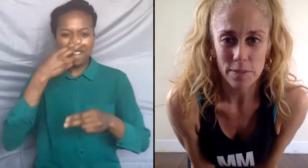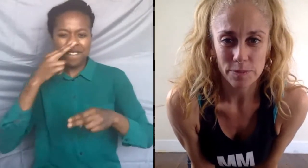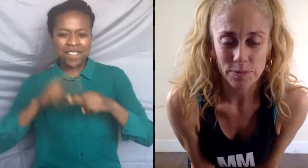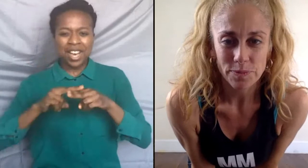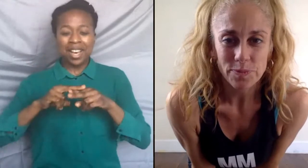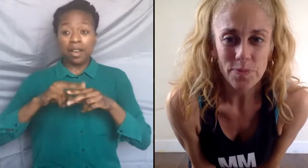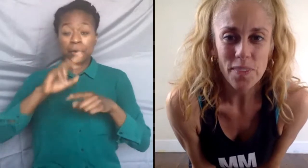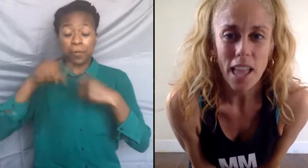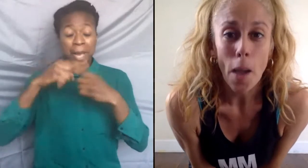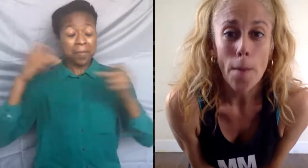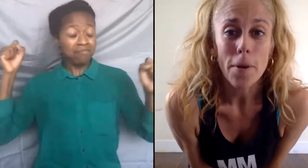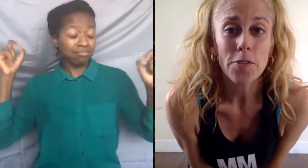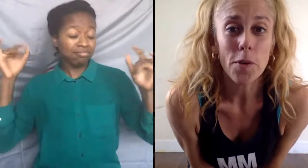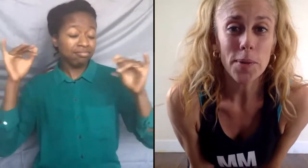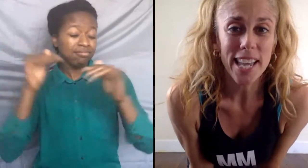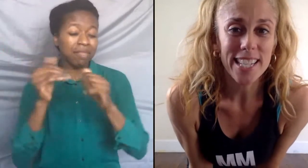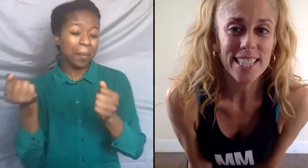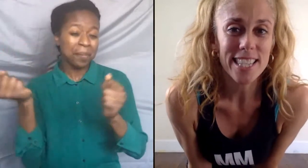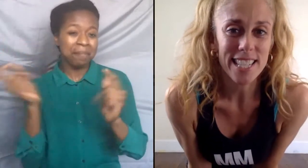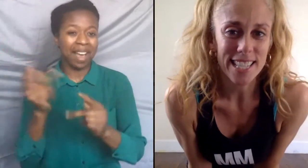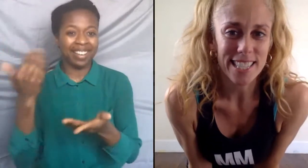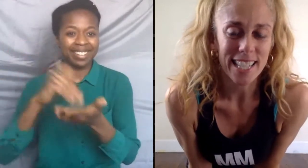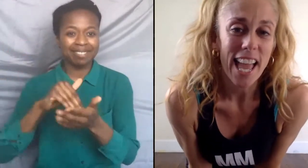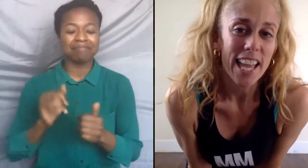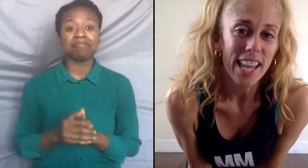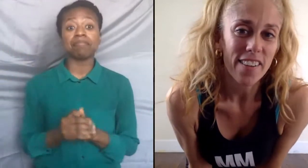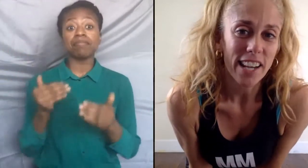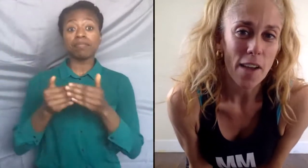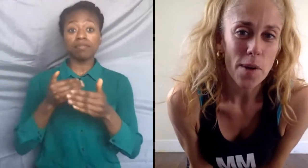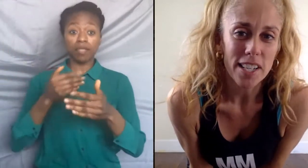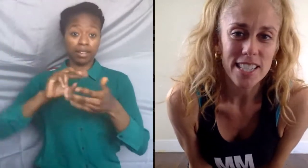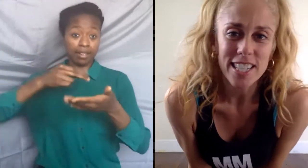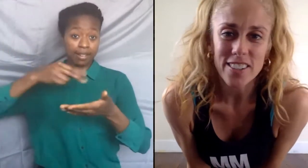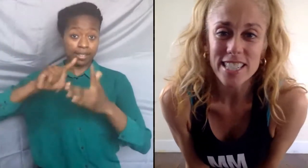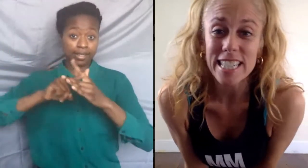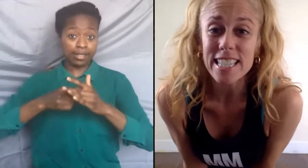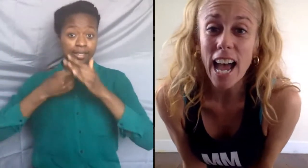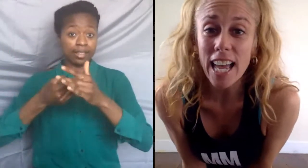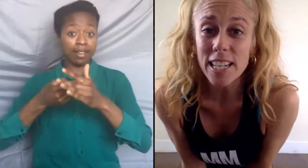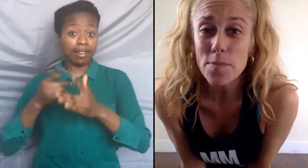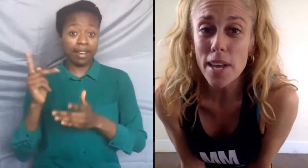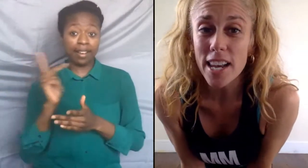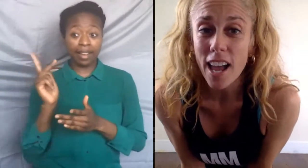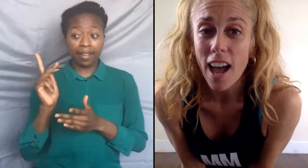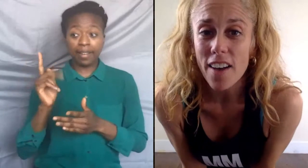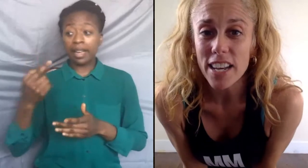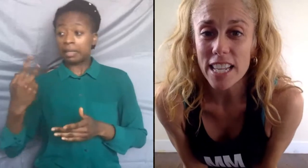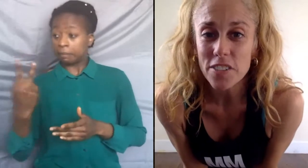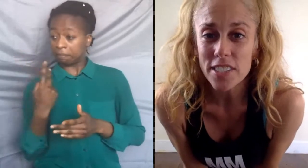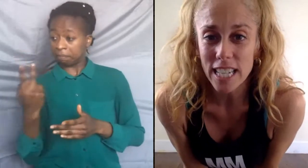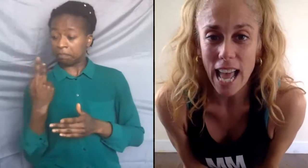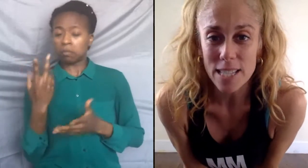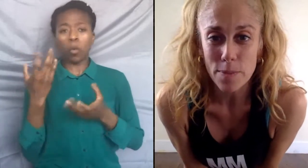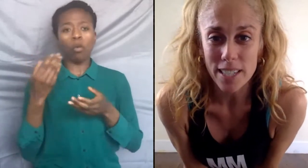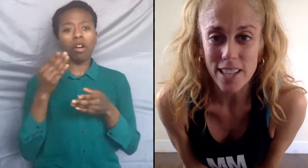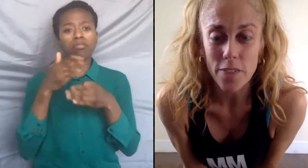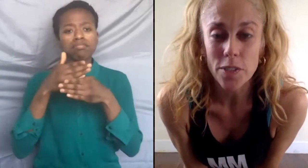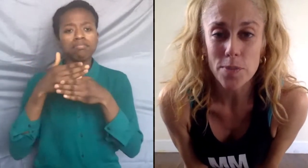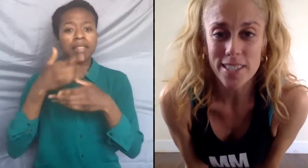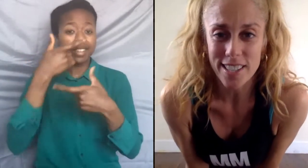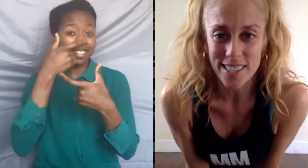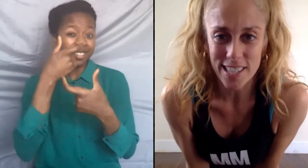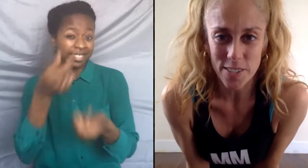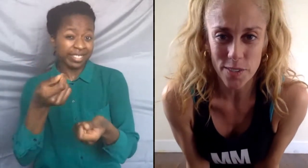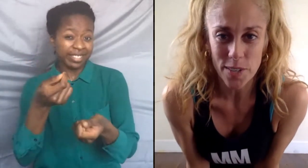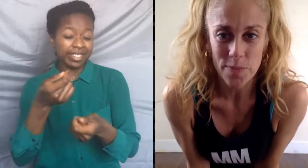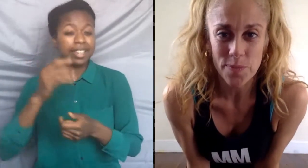again. Before we get into the dancing, Carrie and I wanted to share just a tiny bit of an interesting aspect of